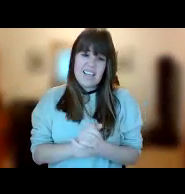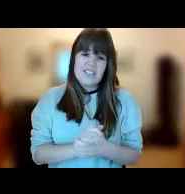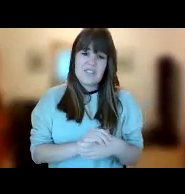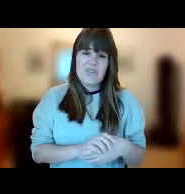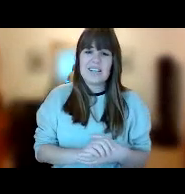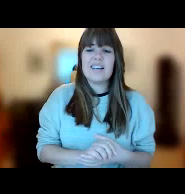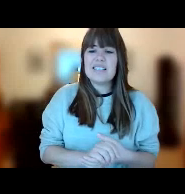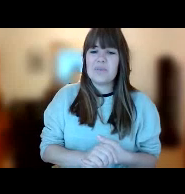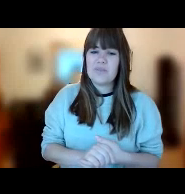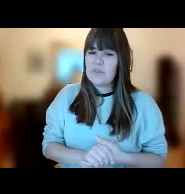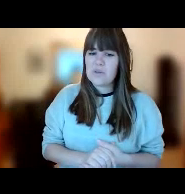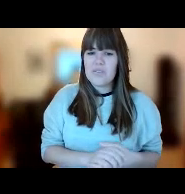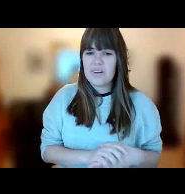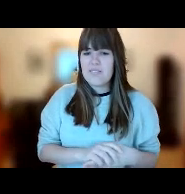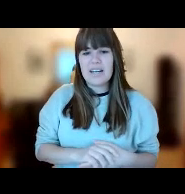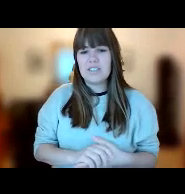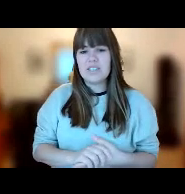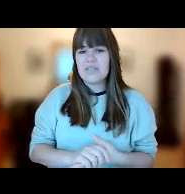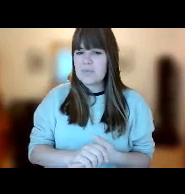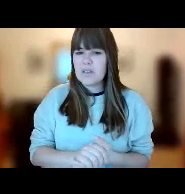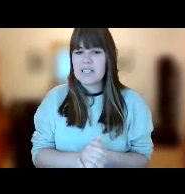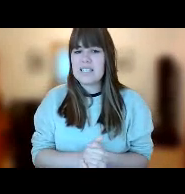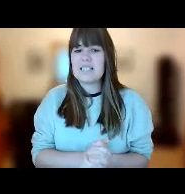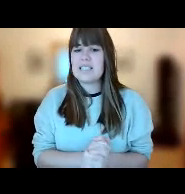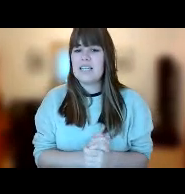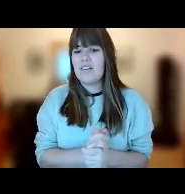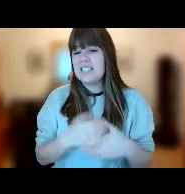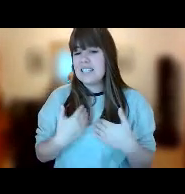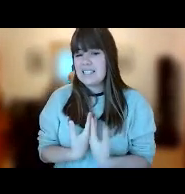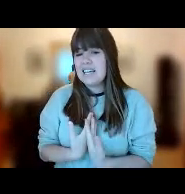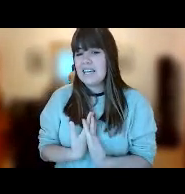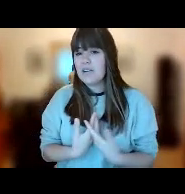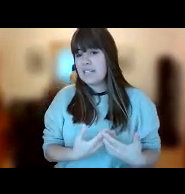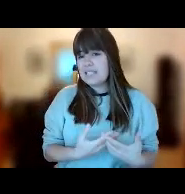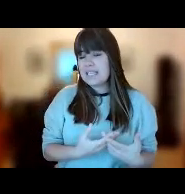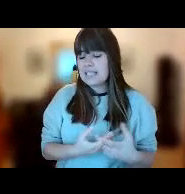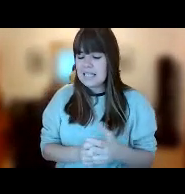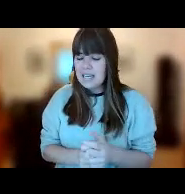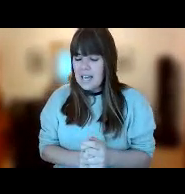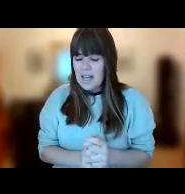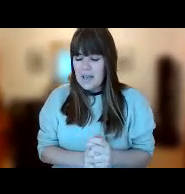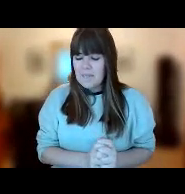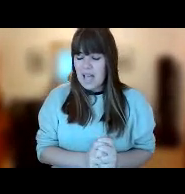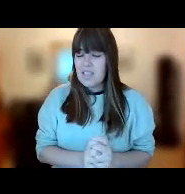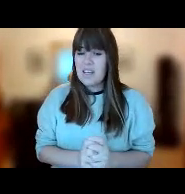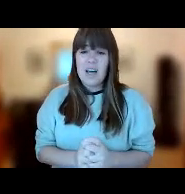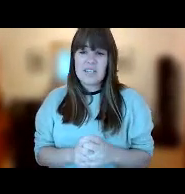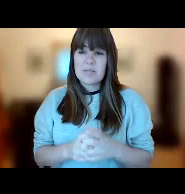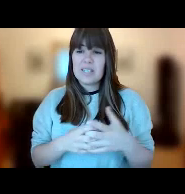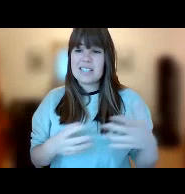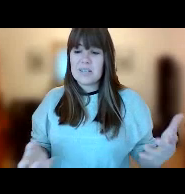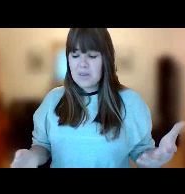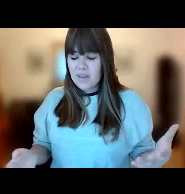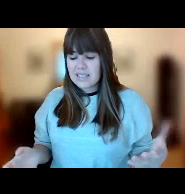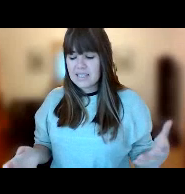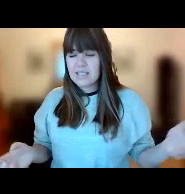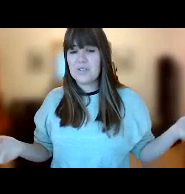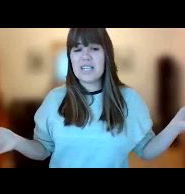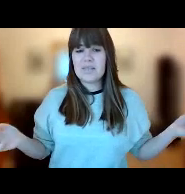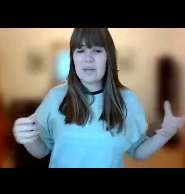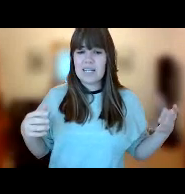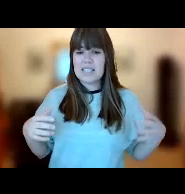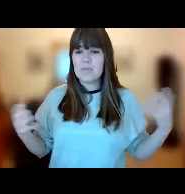And yeah, again, just recognising that we've all got very range of experiences in our identity, our abilities, and the life experiences that we've